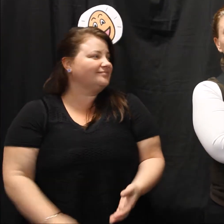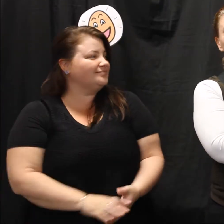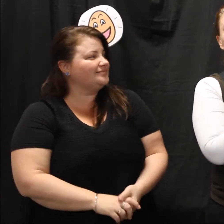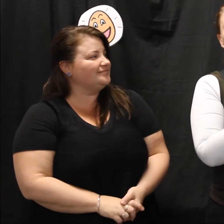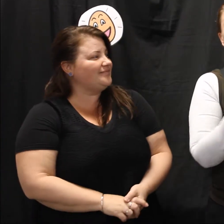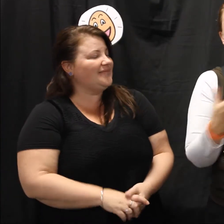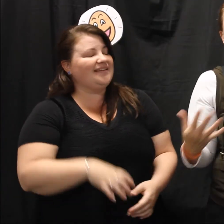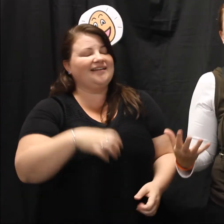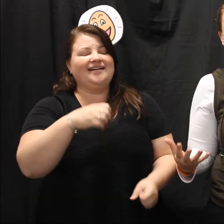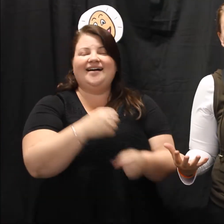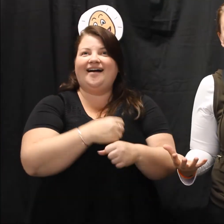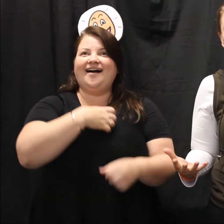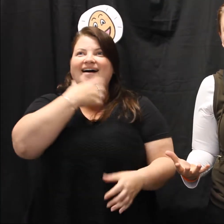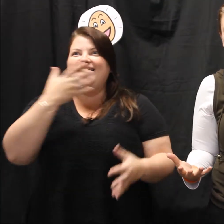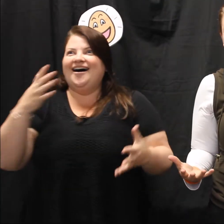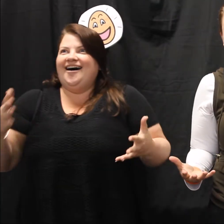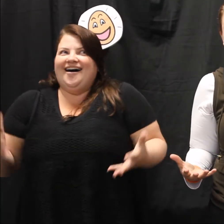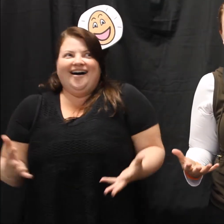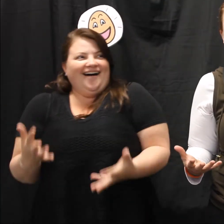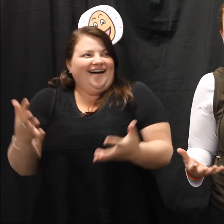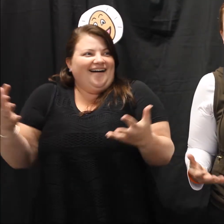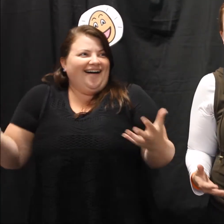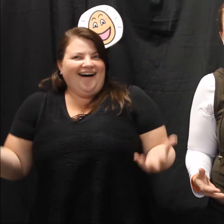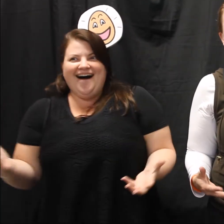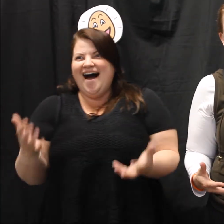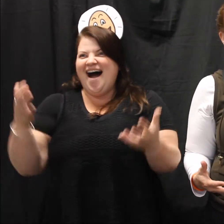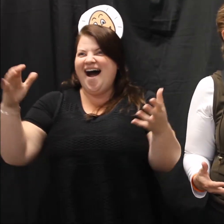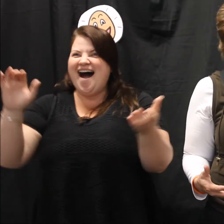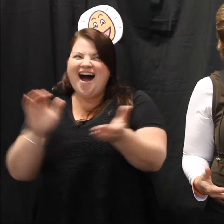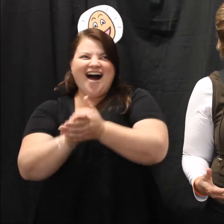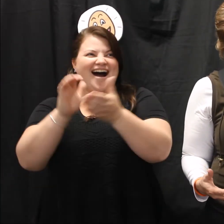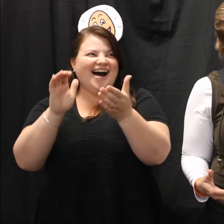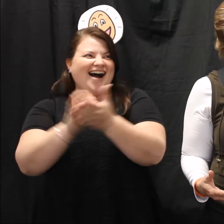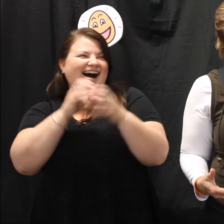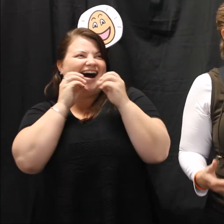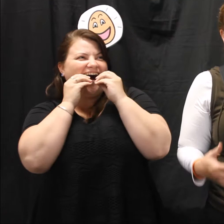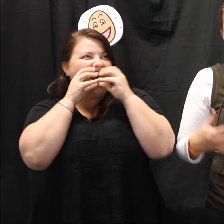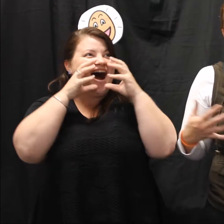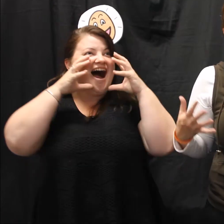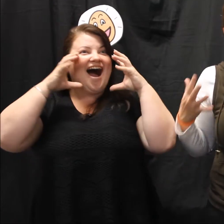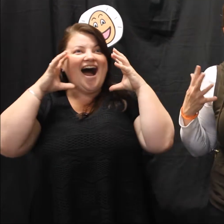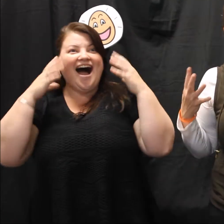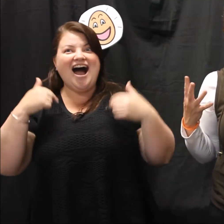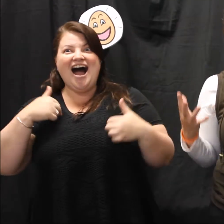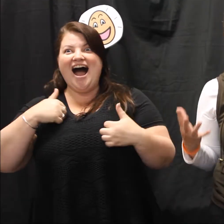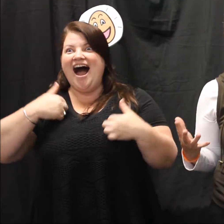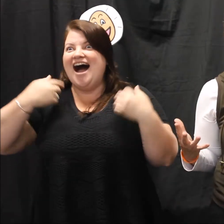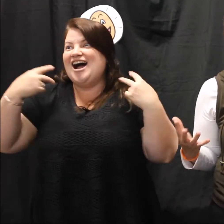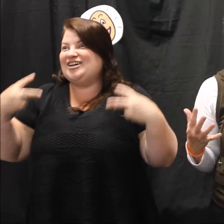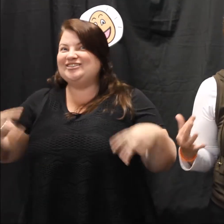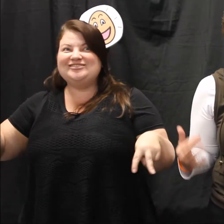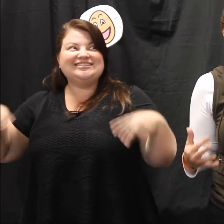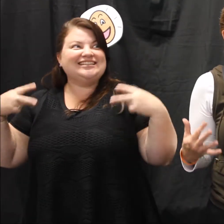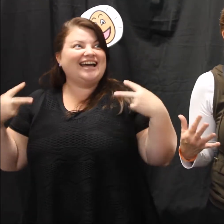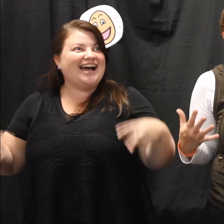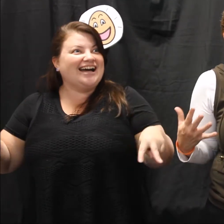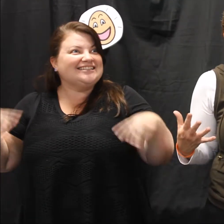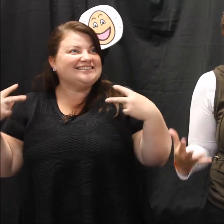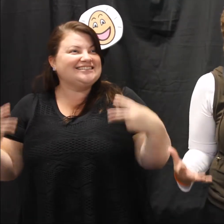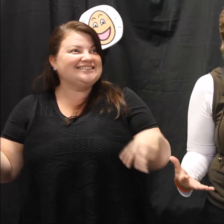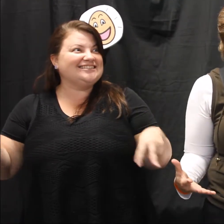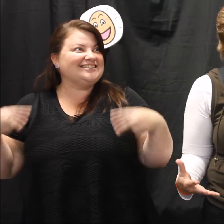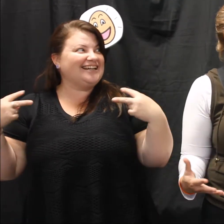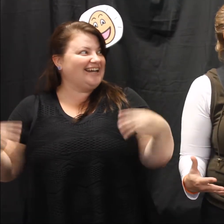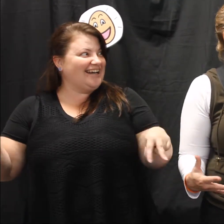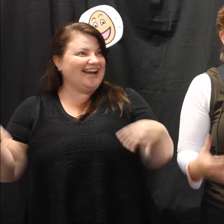Gerald felt so wonderful. His mouth was open wide. I'm dancing! Yes,